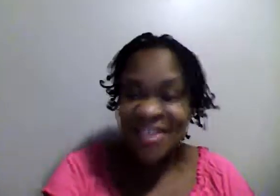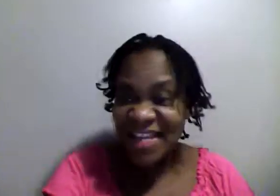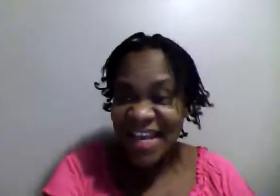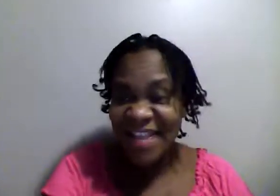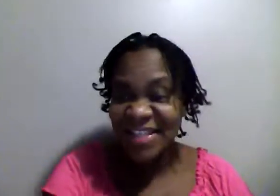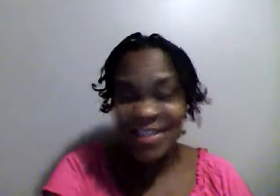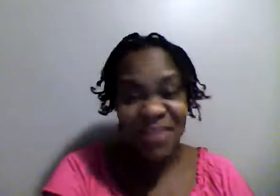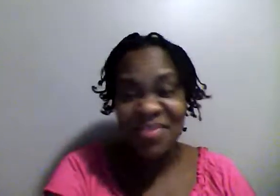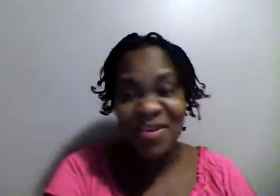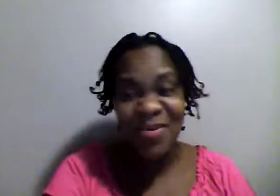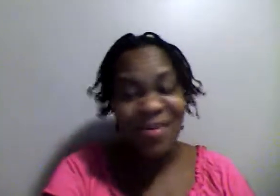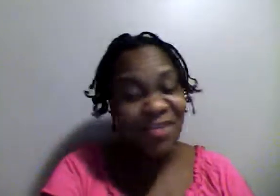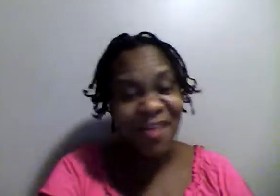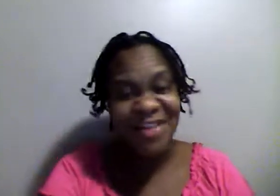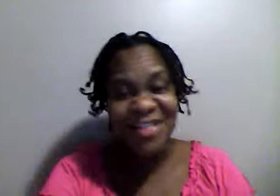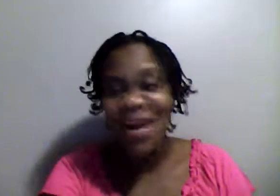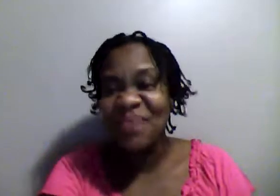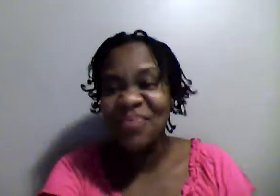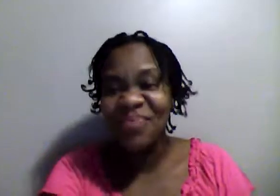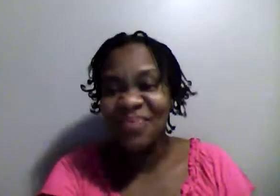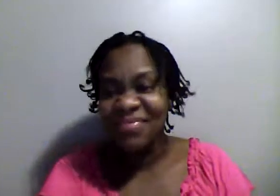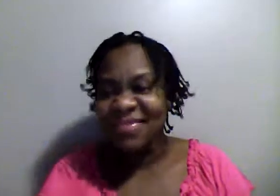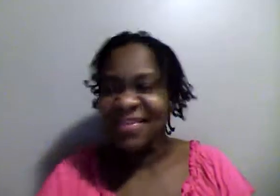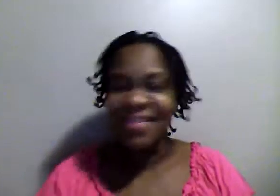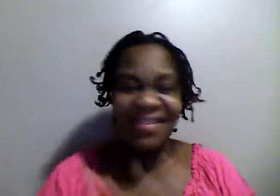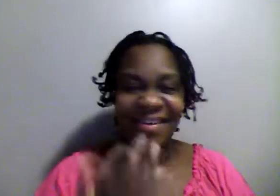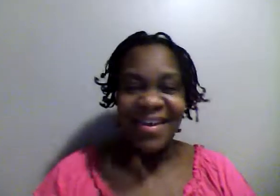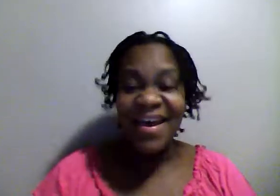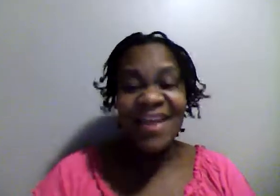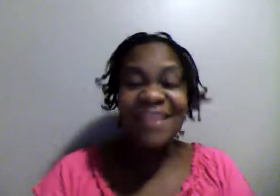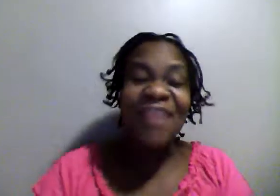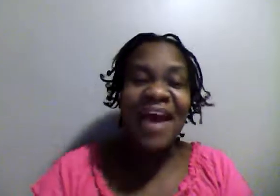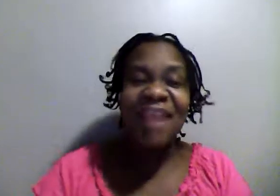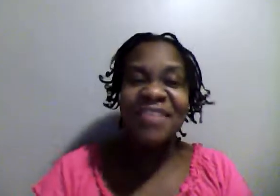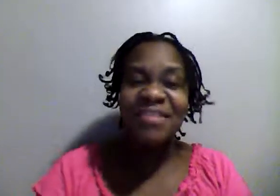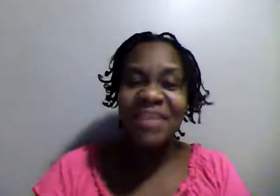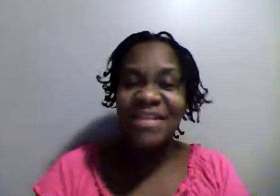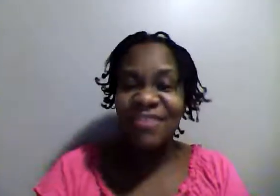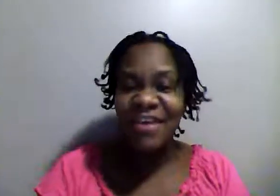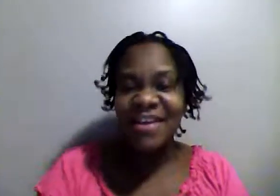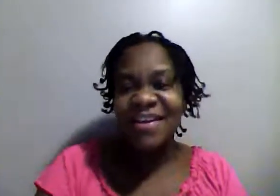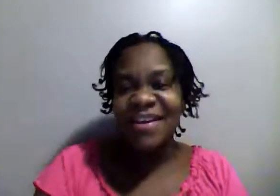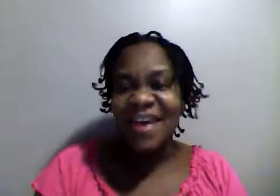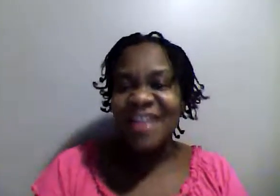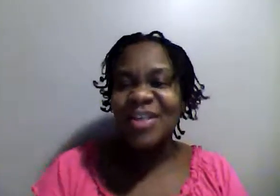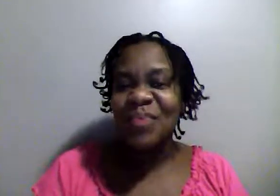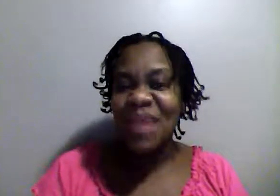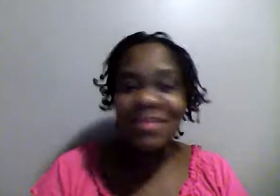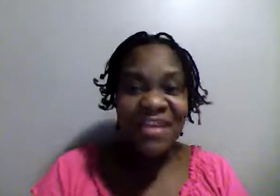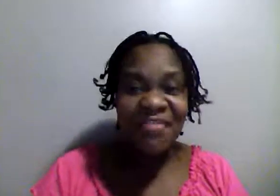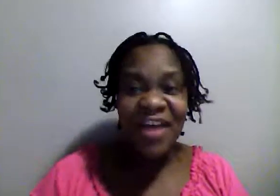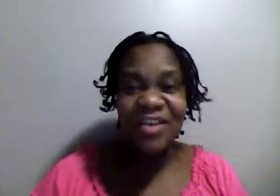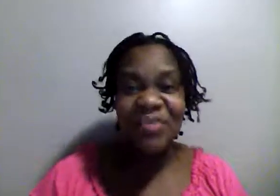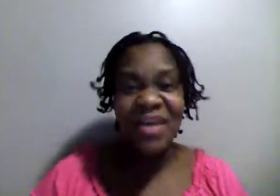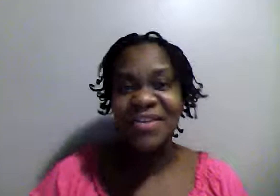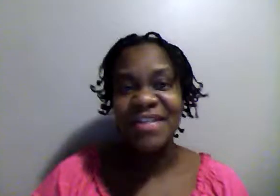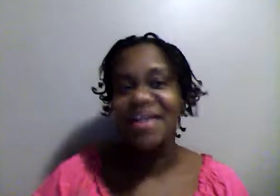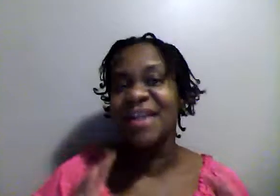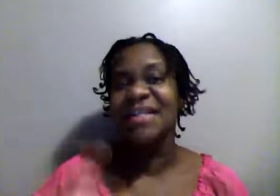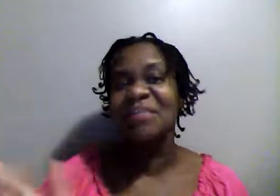in case something goes wrong with some. And if I have the space for it, And sometimes I find tomatoes that I didn't plant